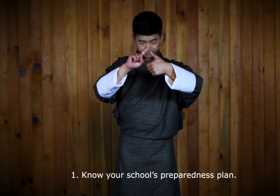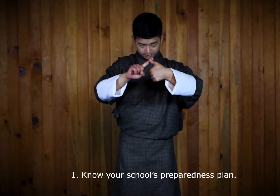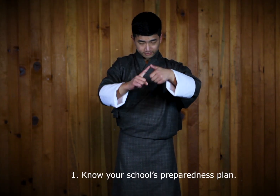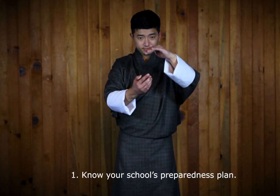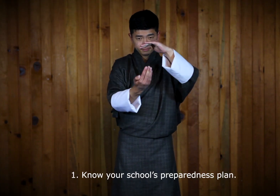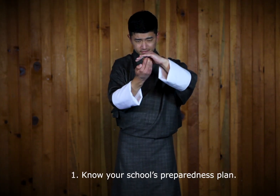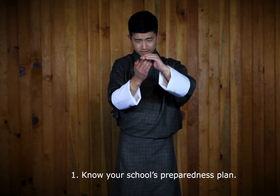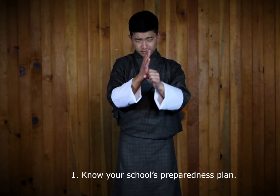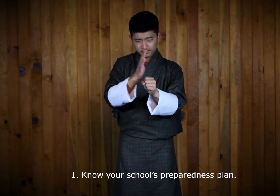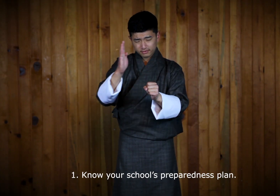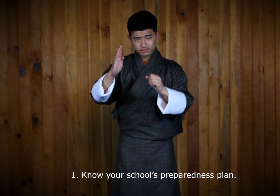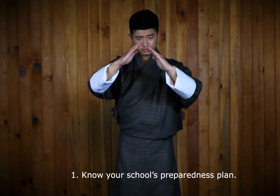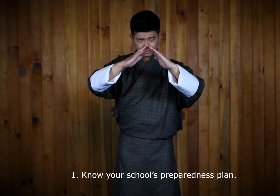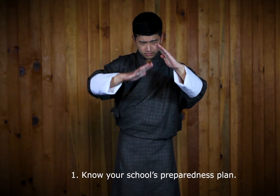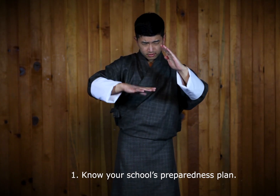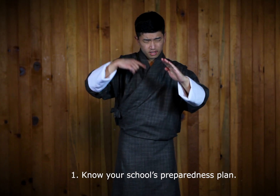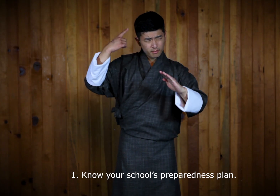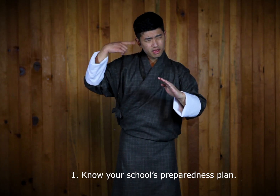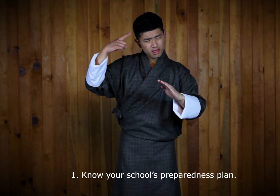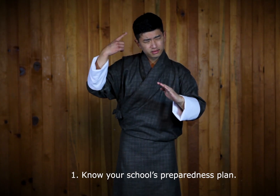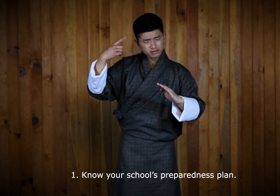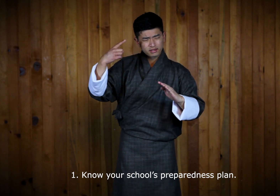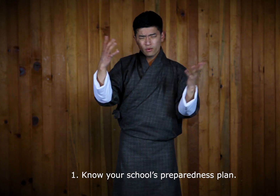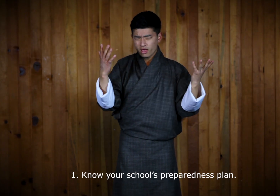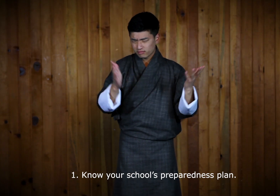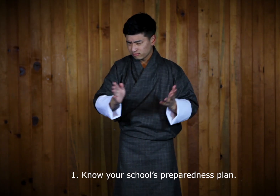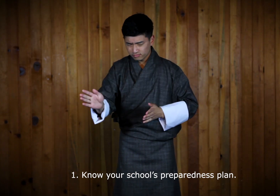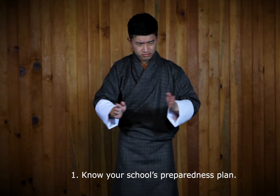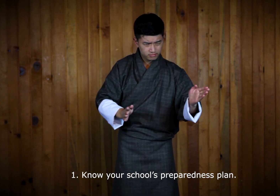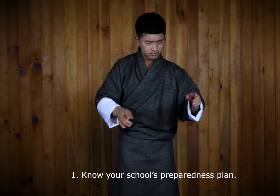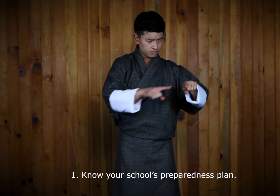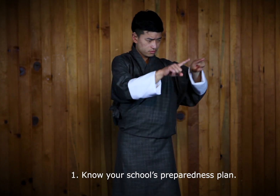One. Know your school's preparedness plan.